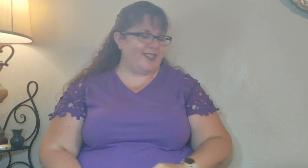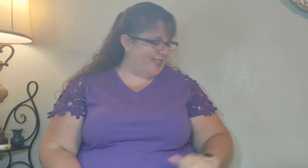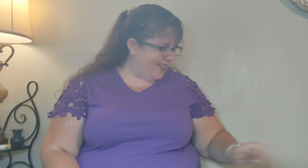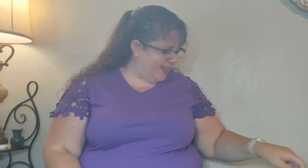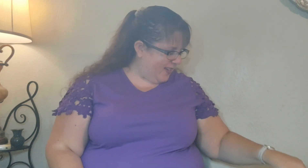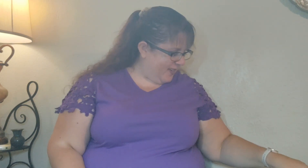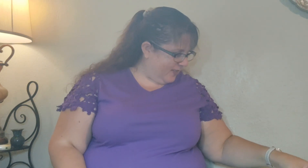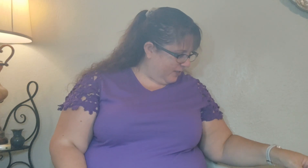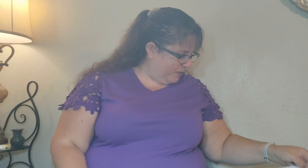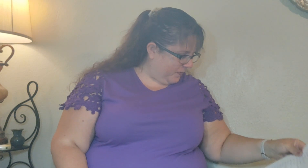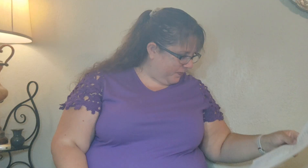nose.